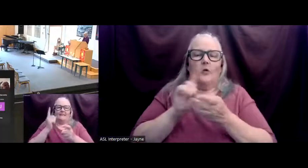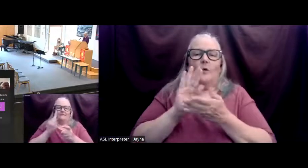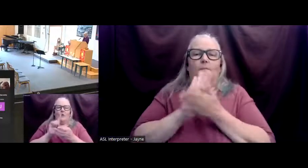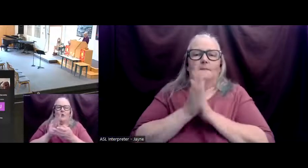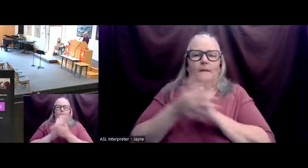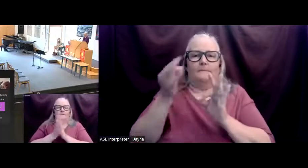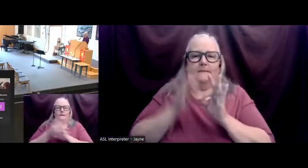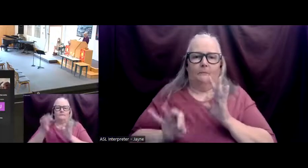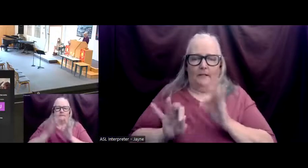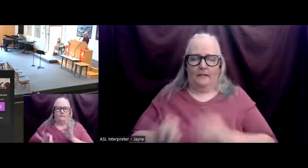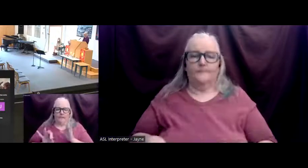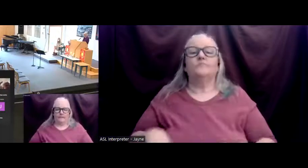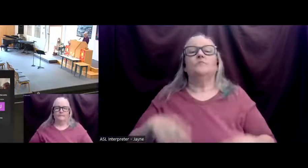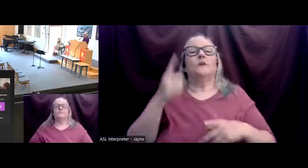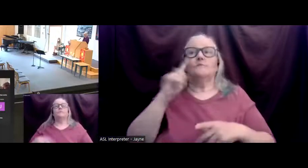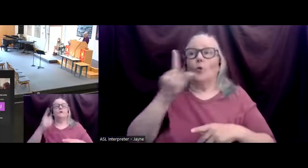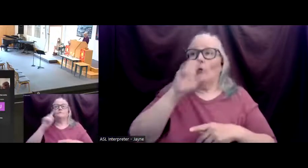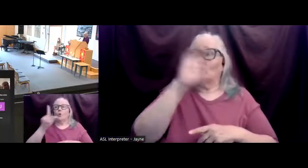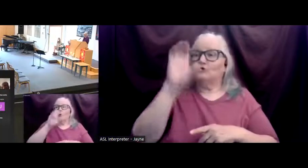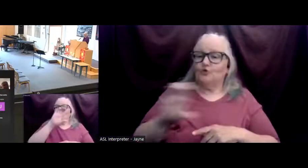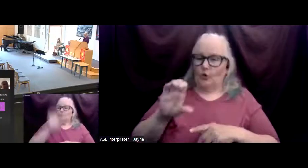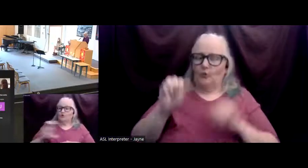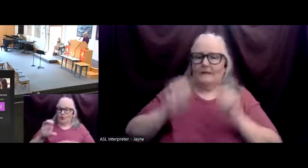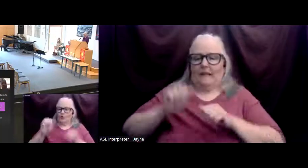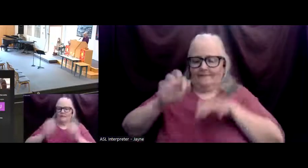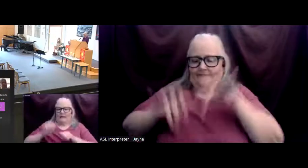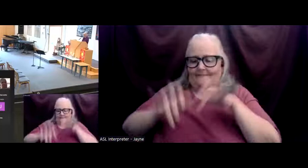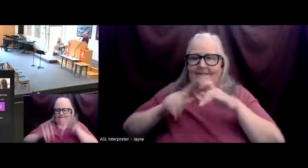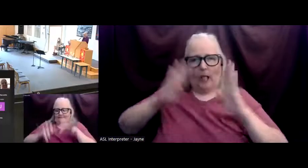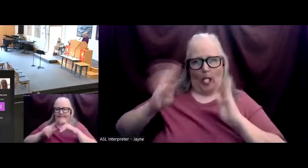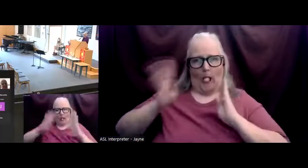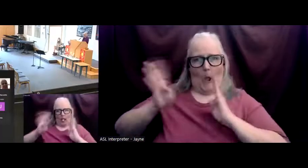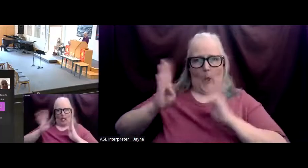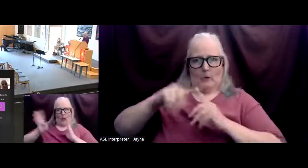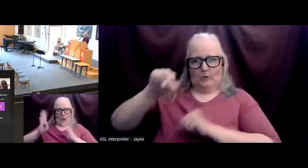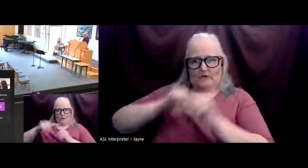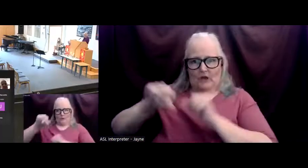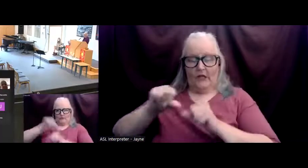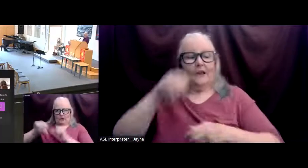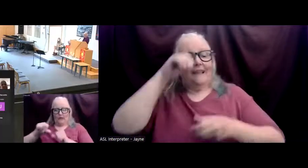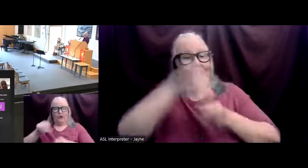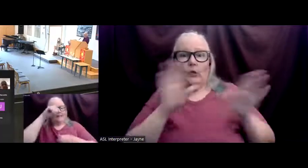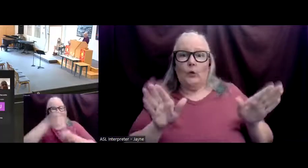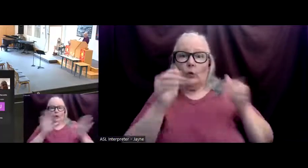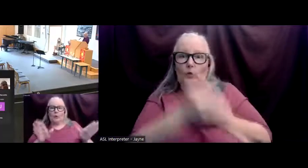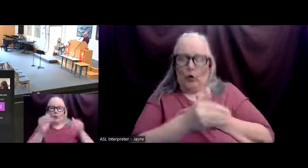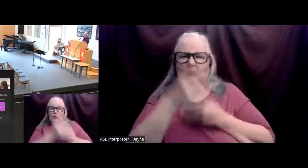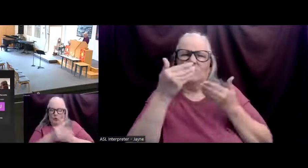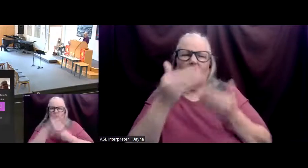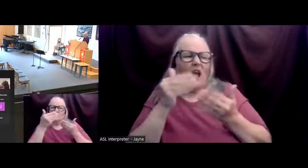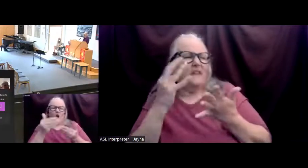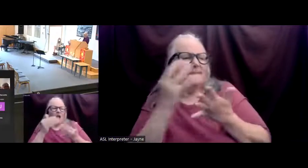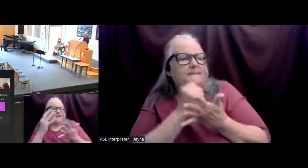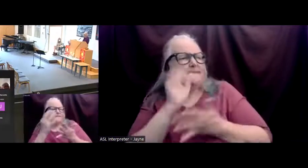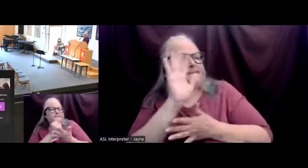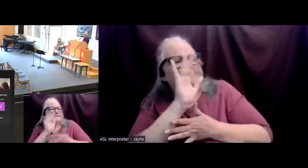first, I invite everyone on Zoom to greet one another in the chat, and for people here in the sanctuary to greet your neighbors in the sanctuary, whether by